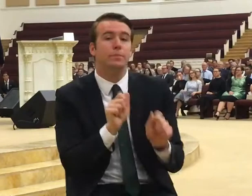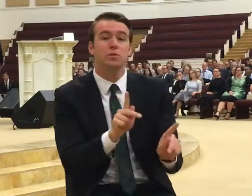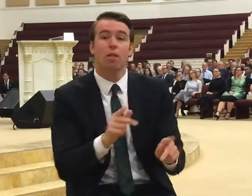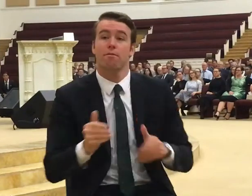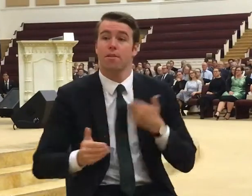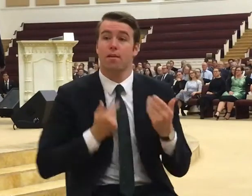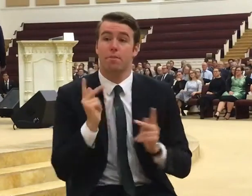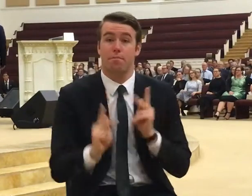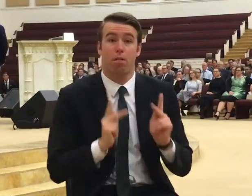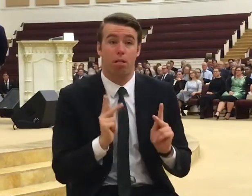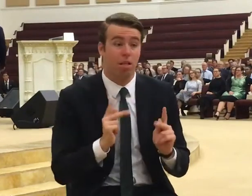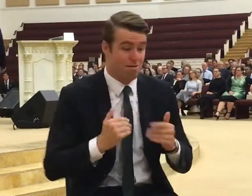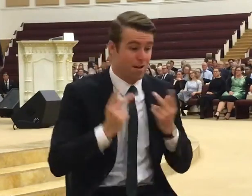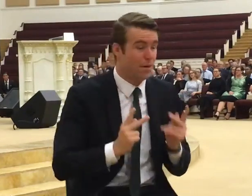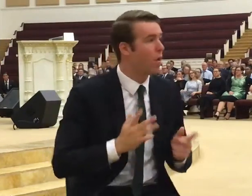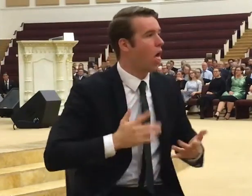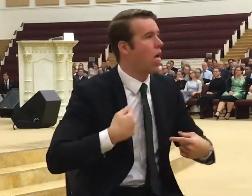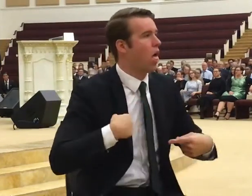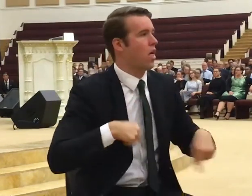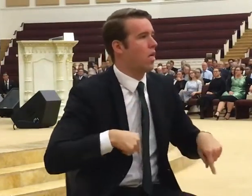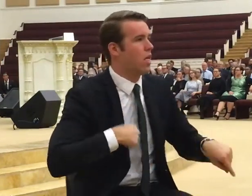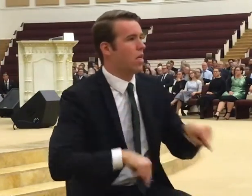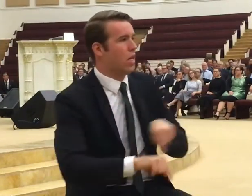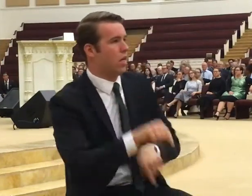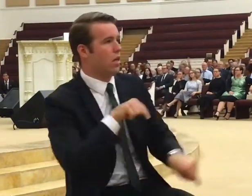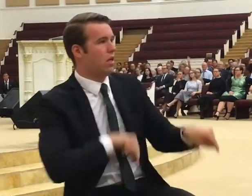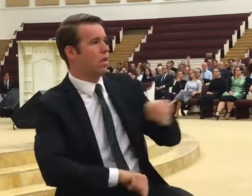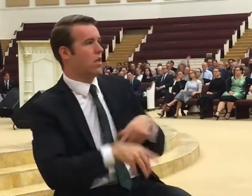people back up.